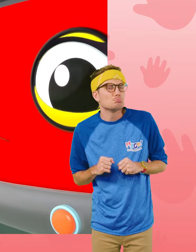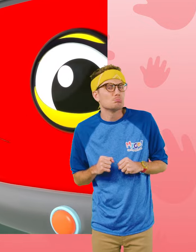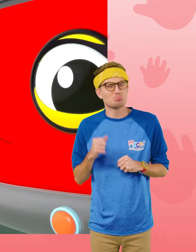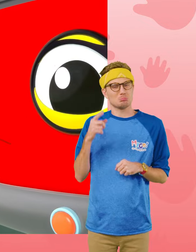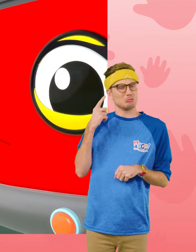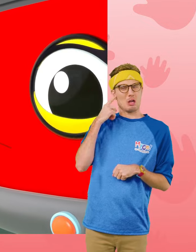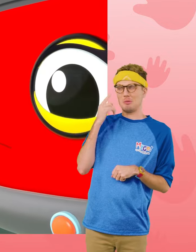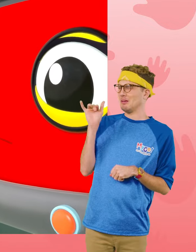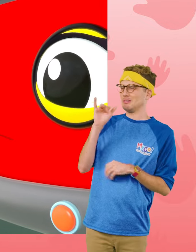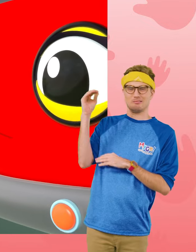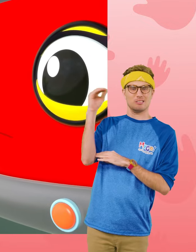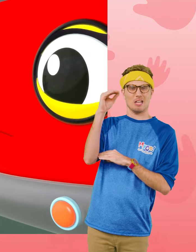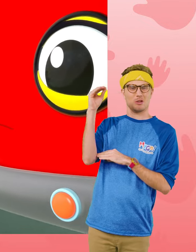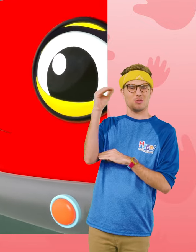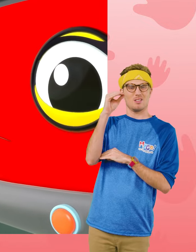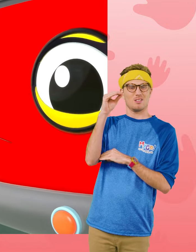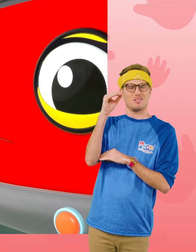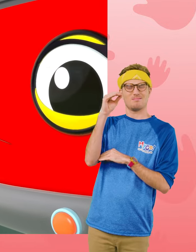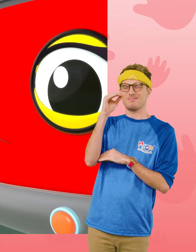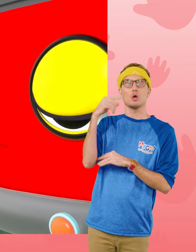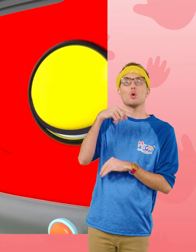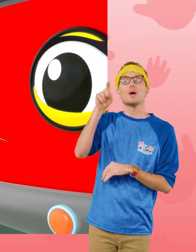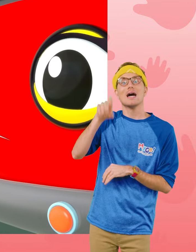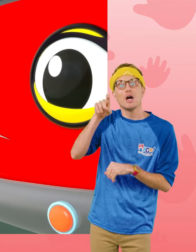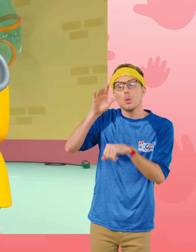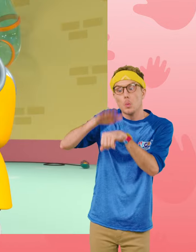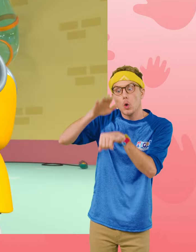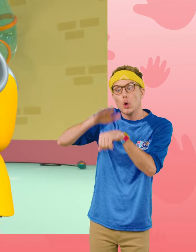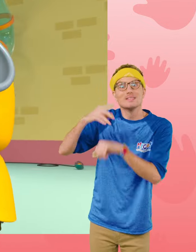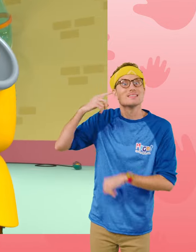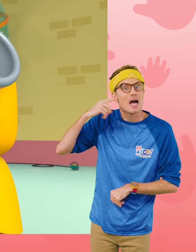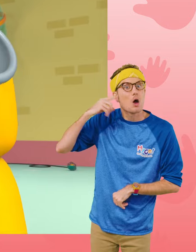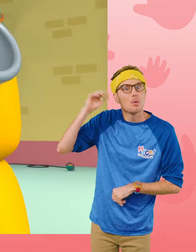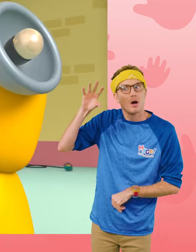And that sounded like a dinosaur. We need a nee-naw.